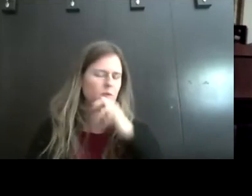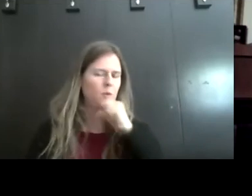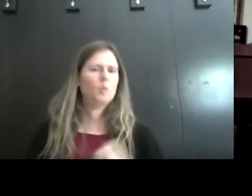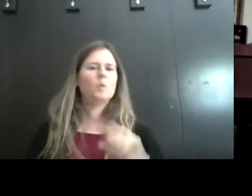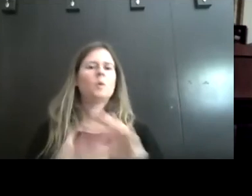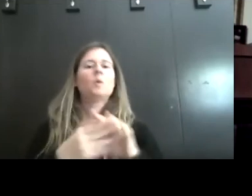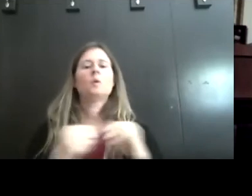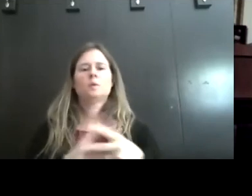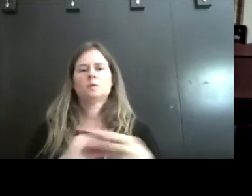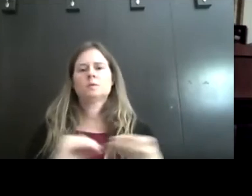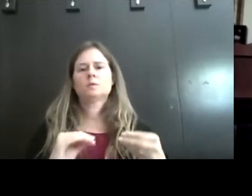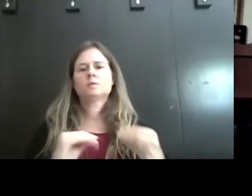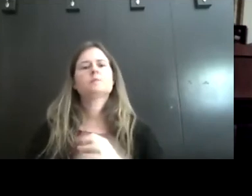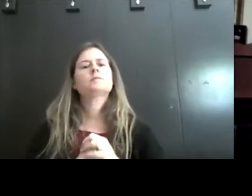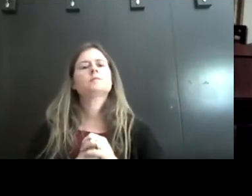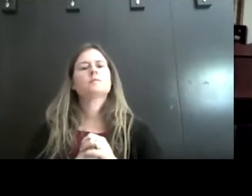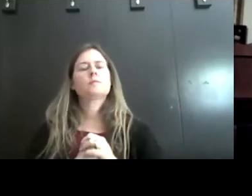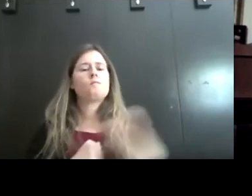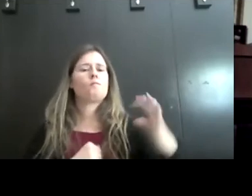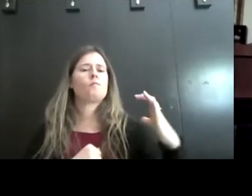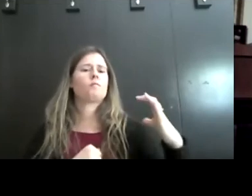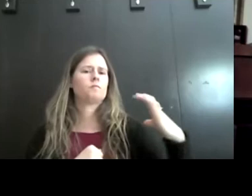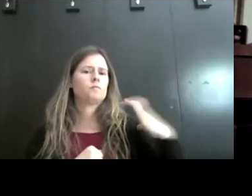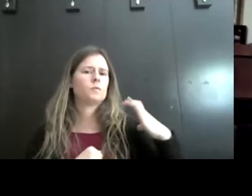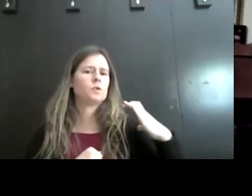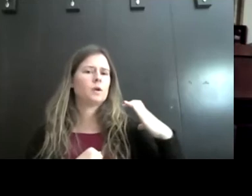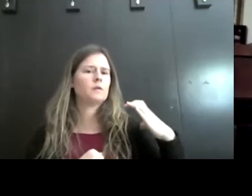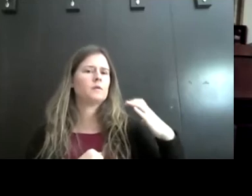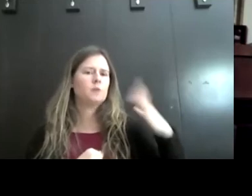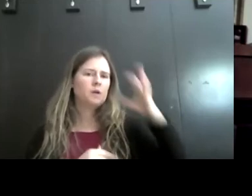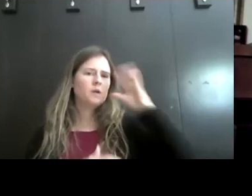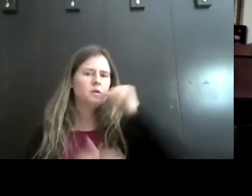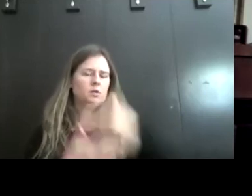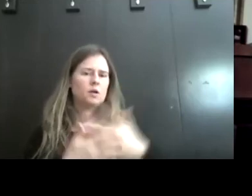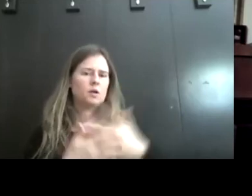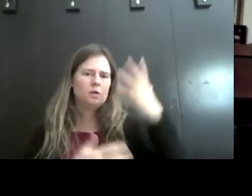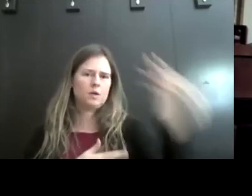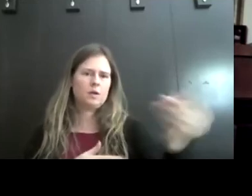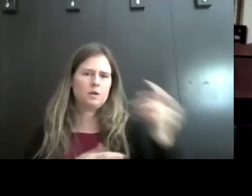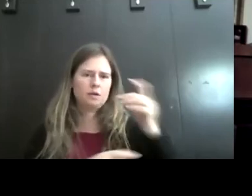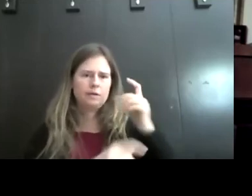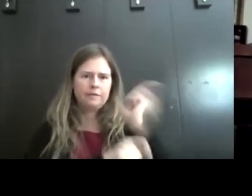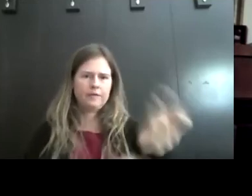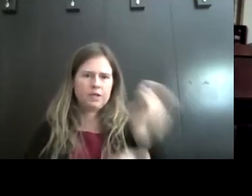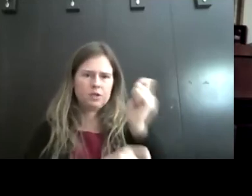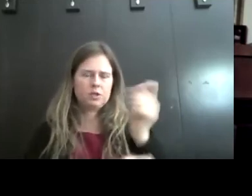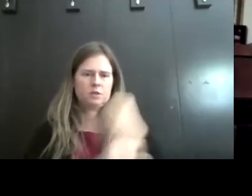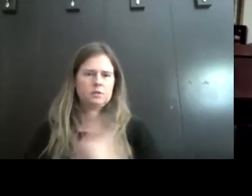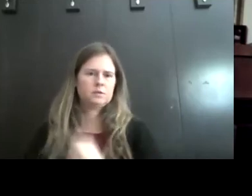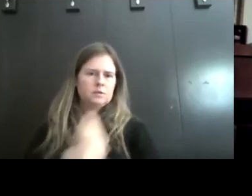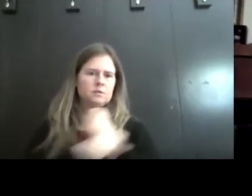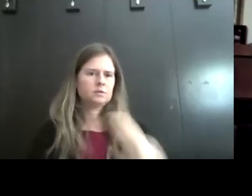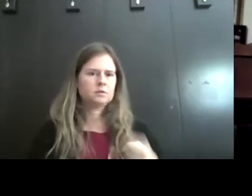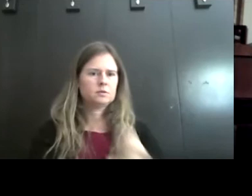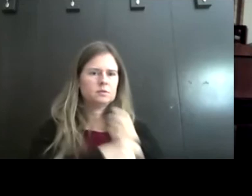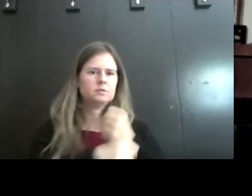about the chief's daughter going out fishing in her tumul. There's a very,